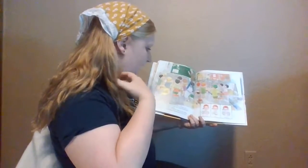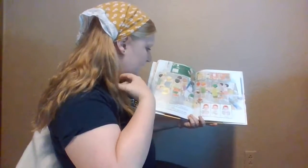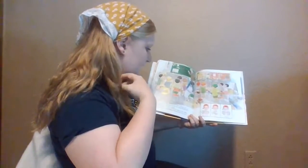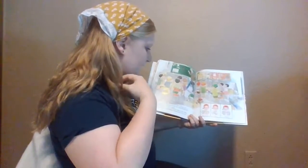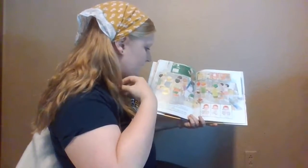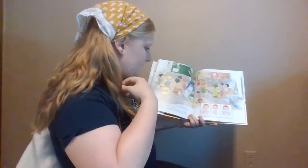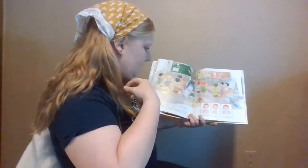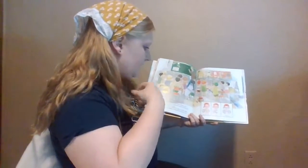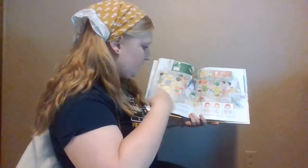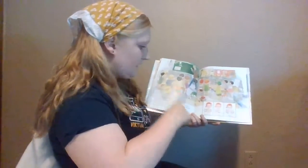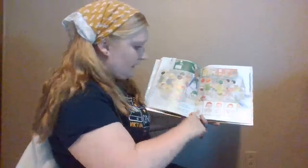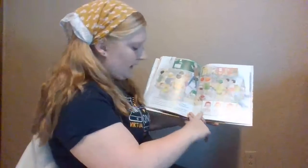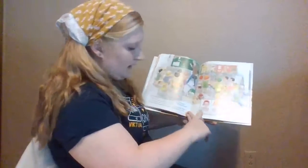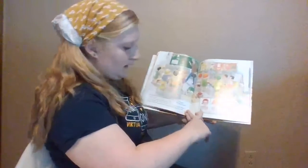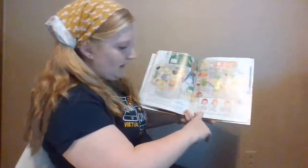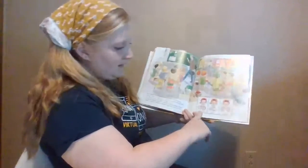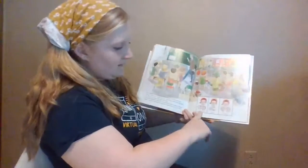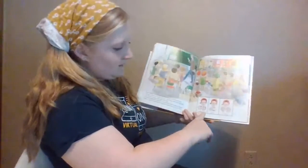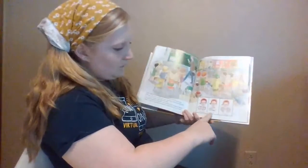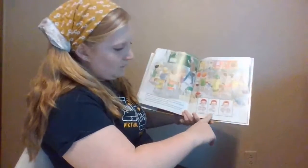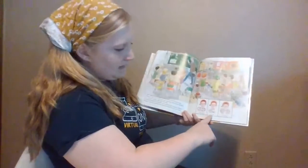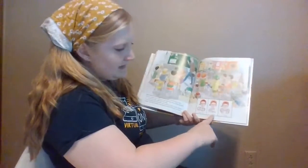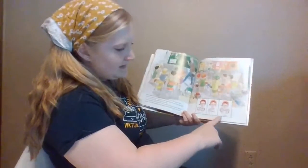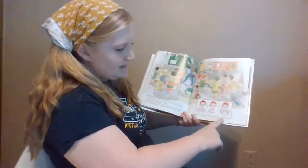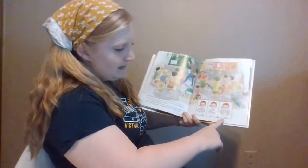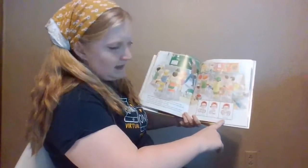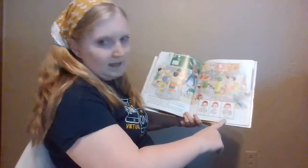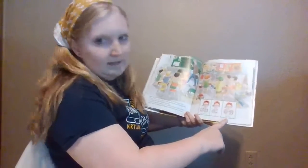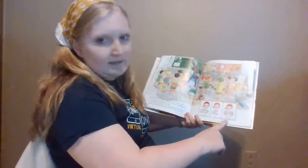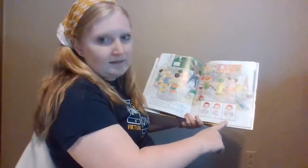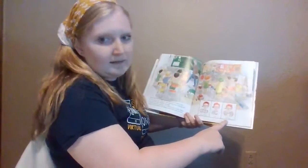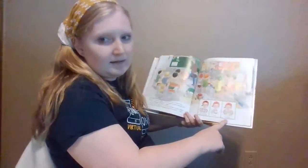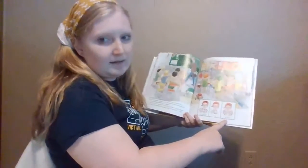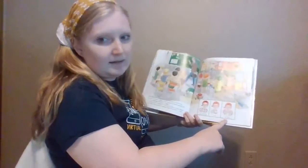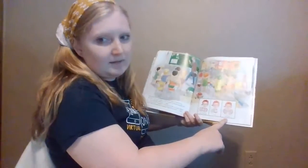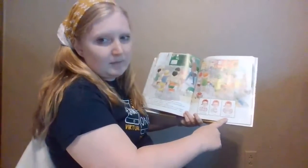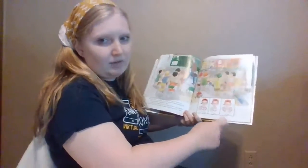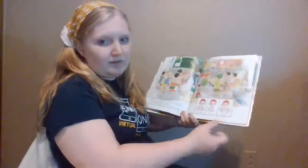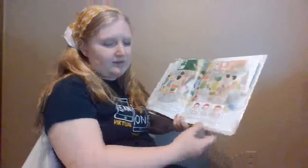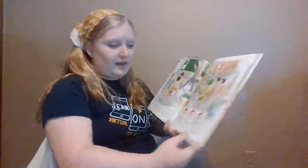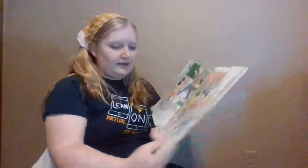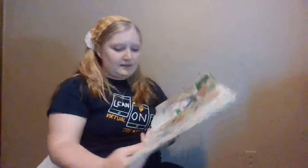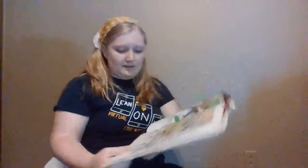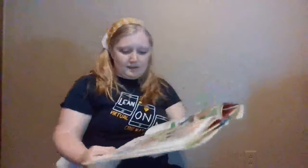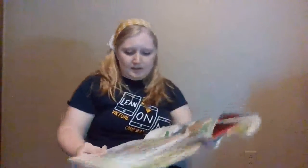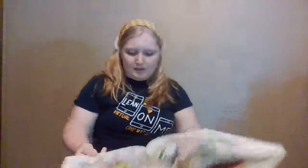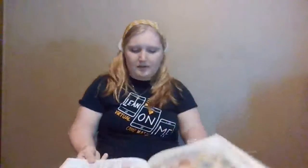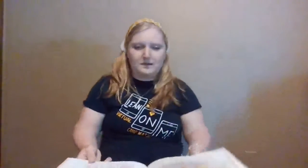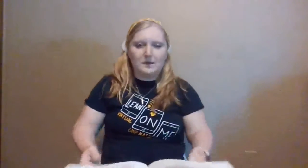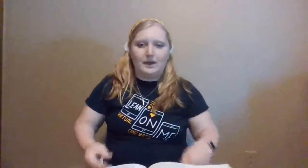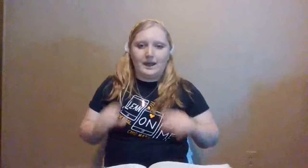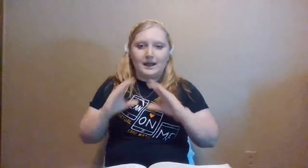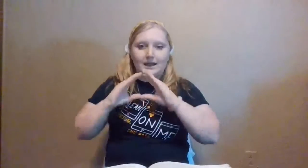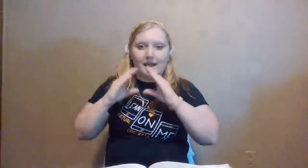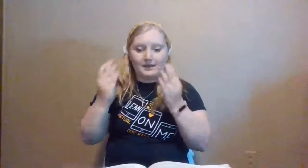class. In class, we stand, Moses says. So in